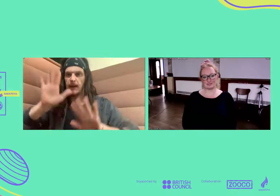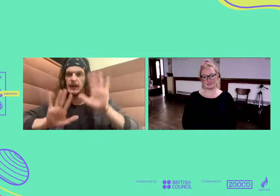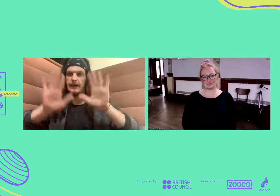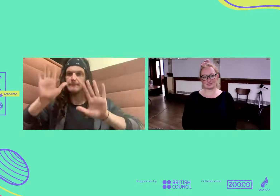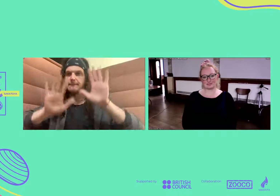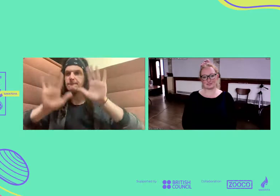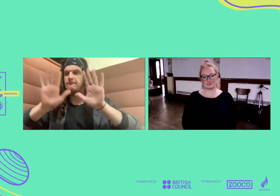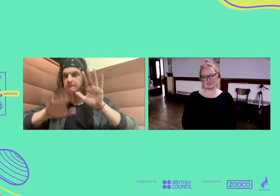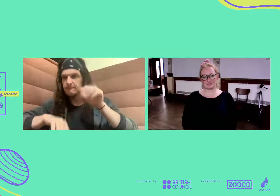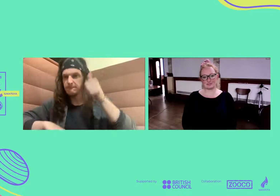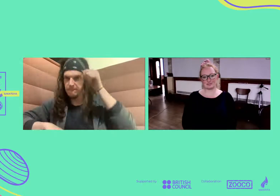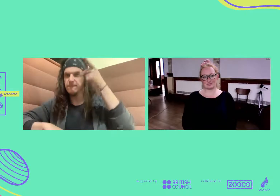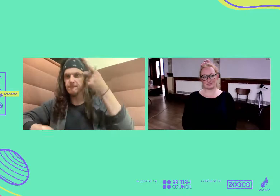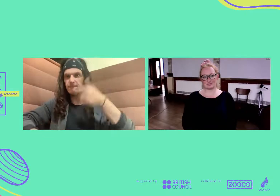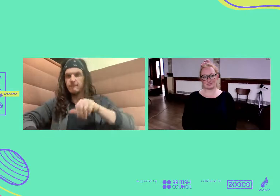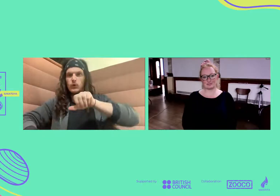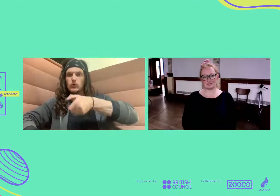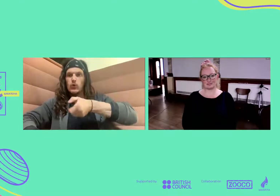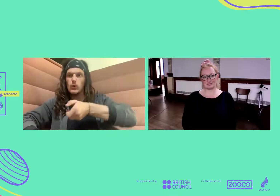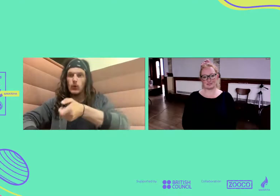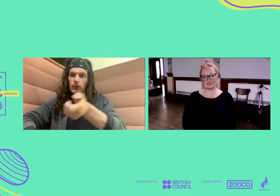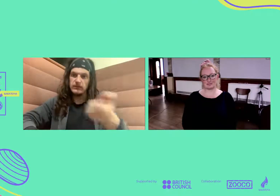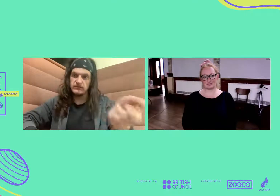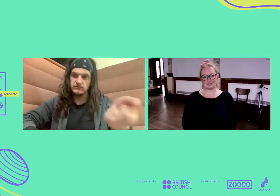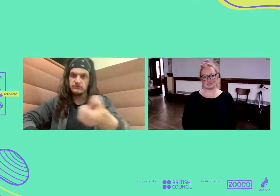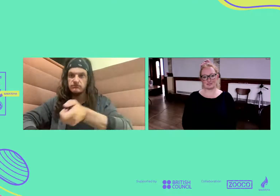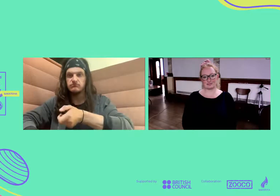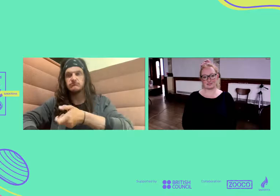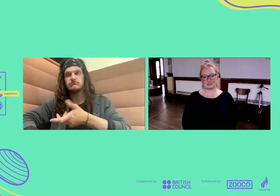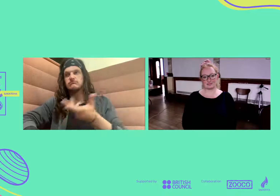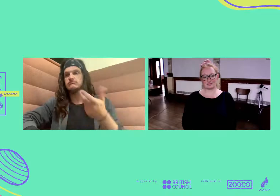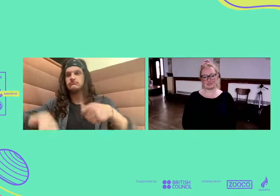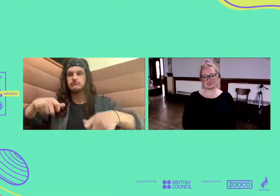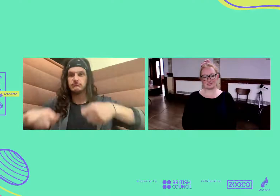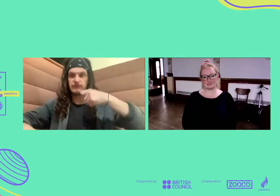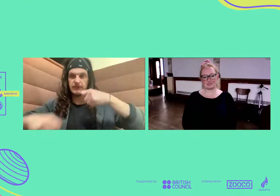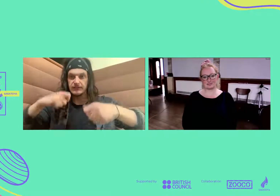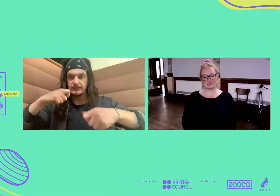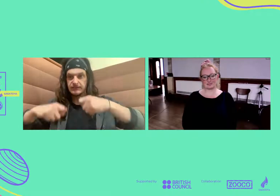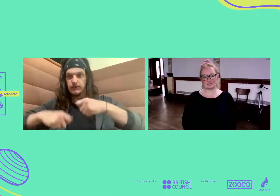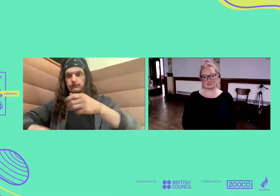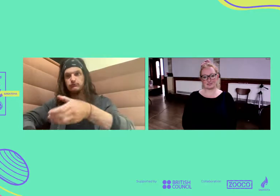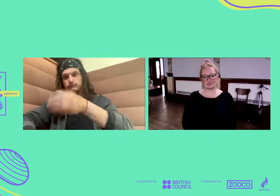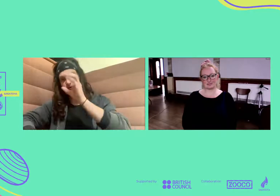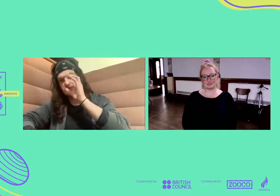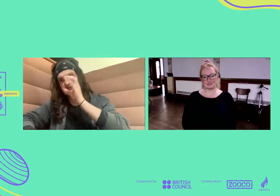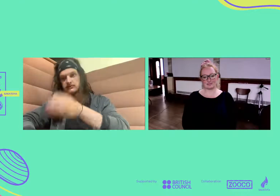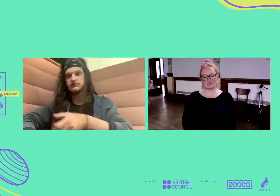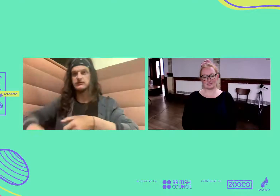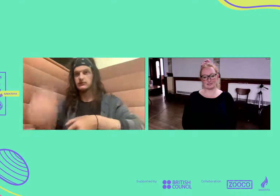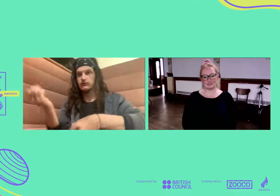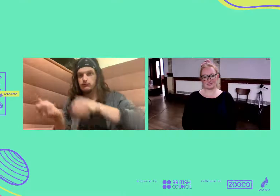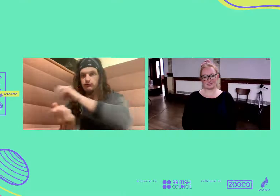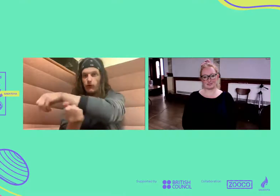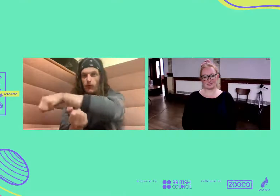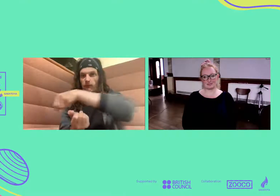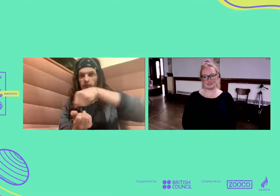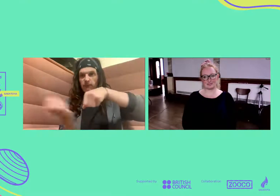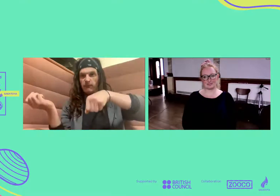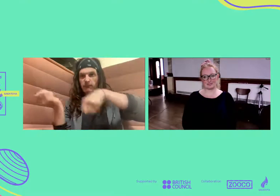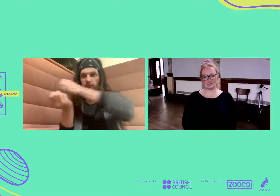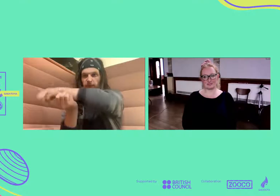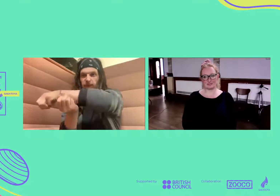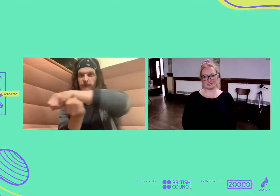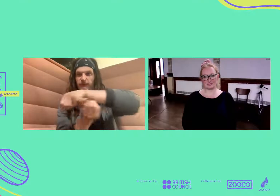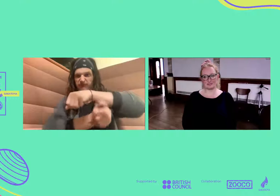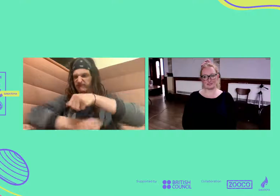how. So traditionally, mime, I'm sure a lot of you have seen, if you were opening the door, it would be something like this, you know, if you're eating